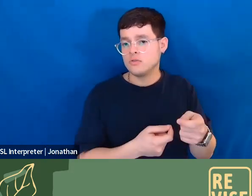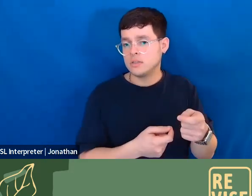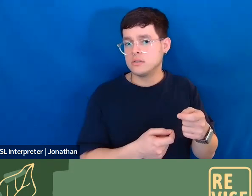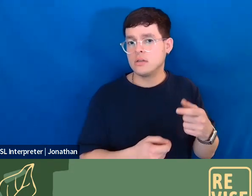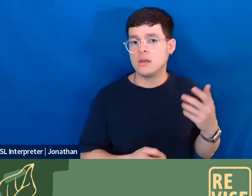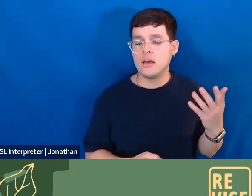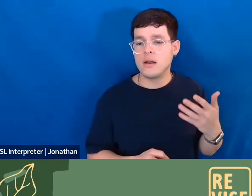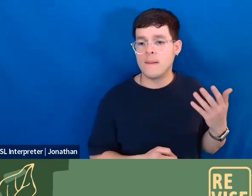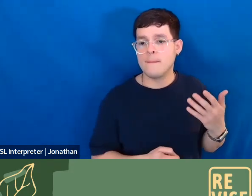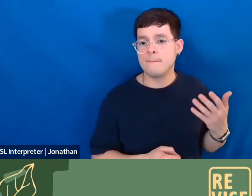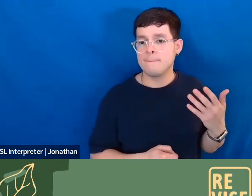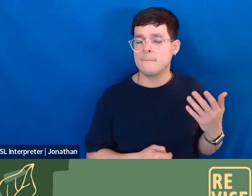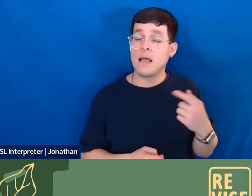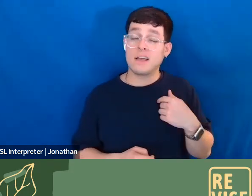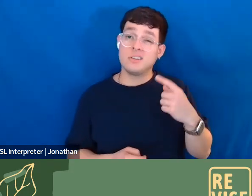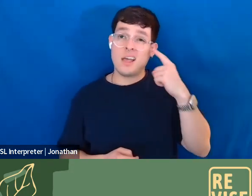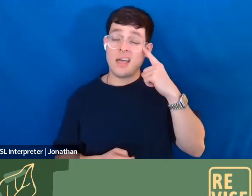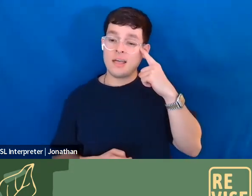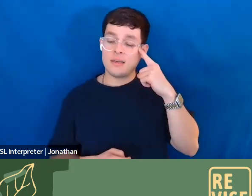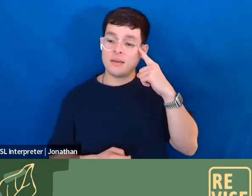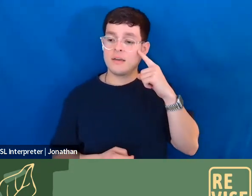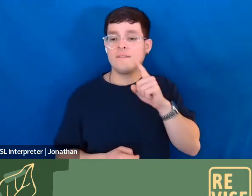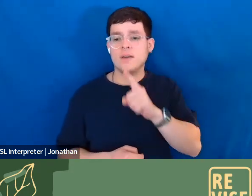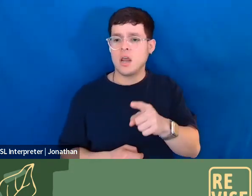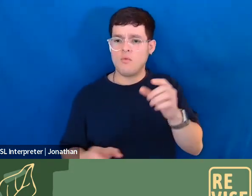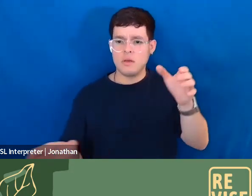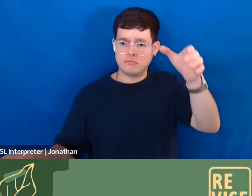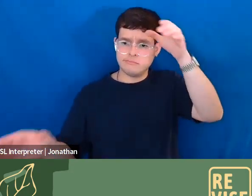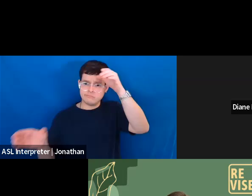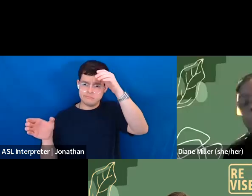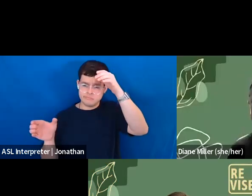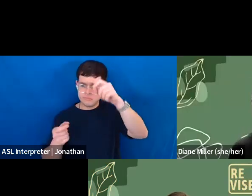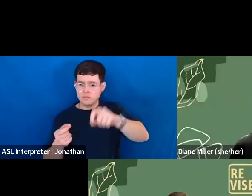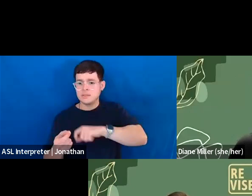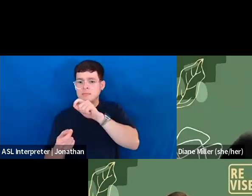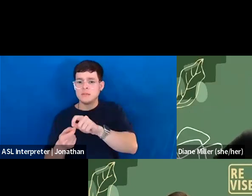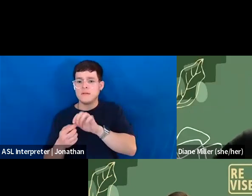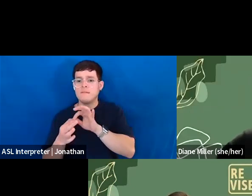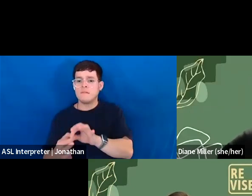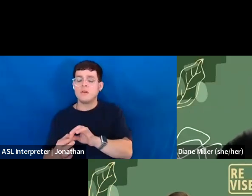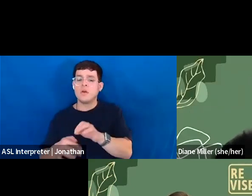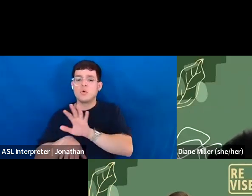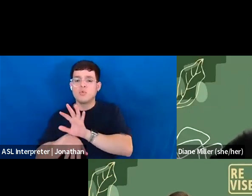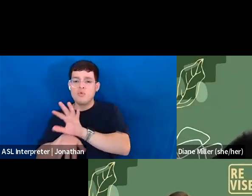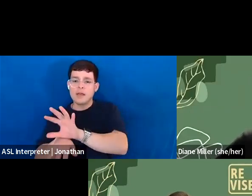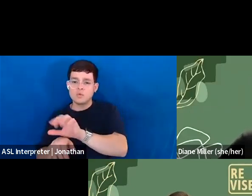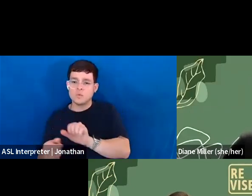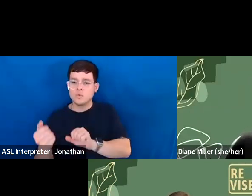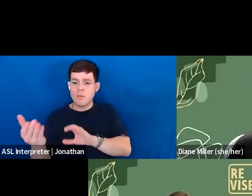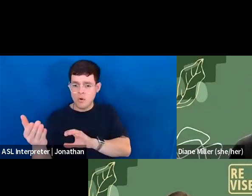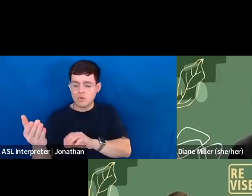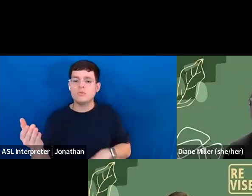in, that actually I would think is very knowledgeable, particularly in grassroots approach to